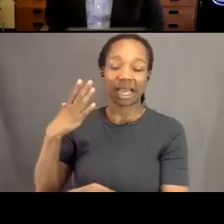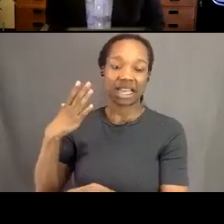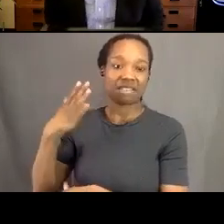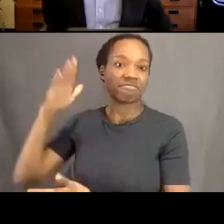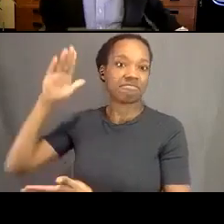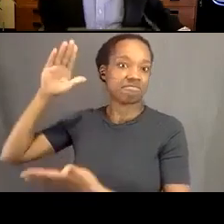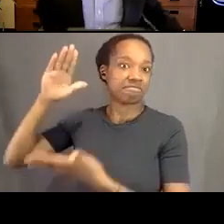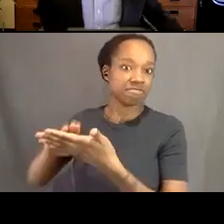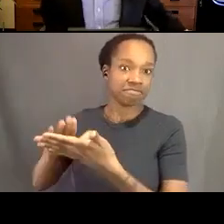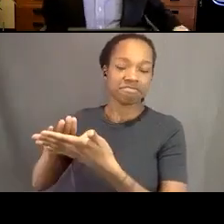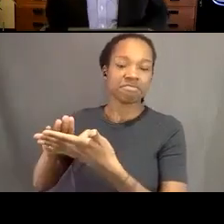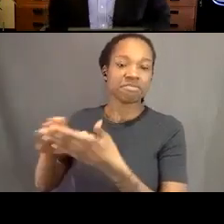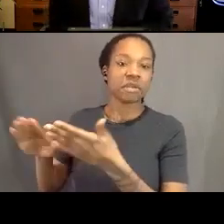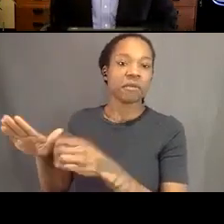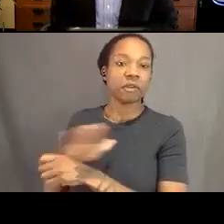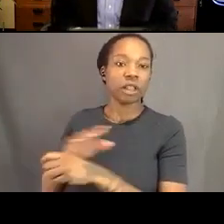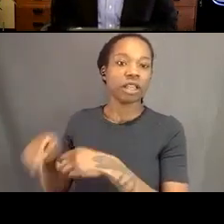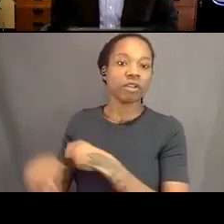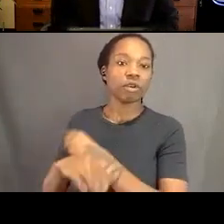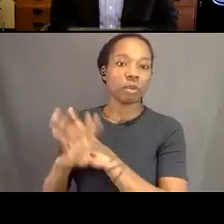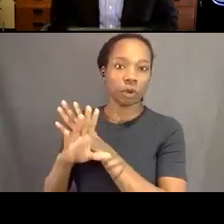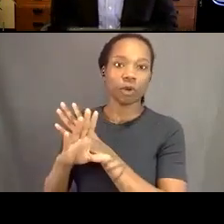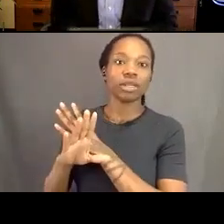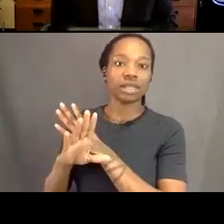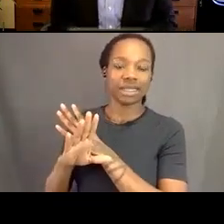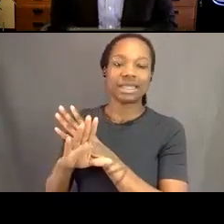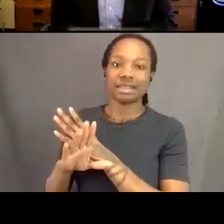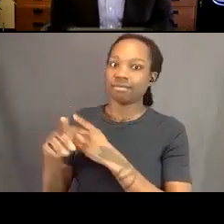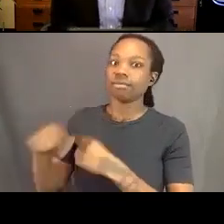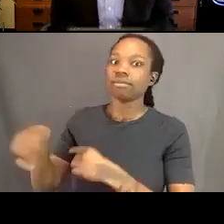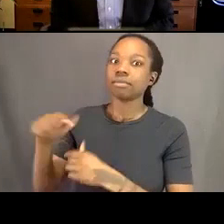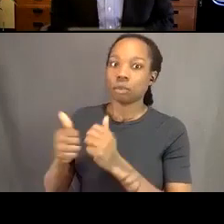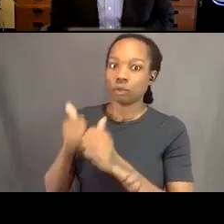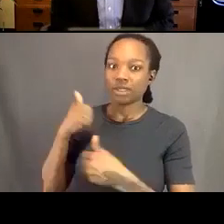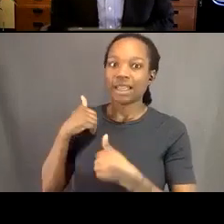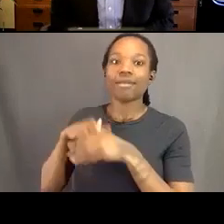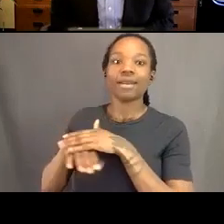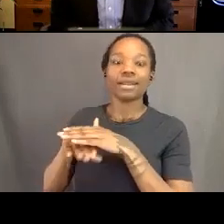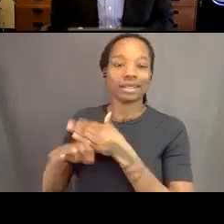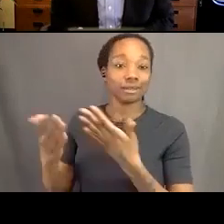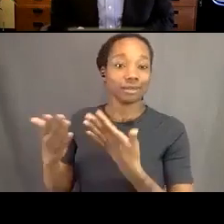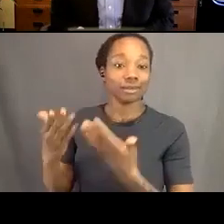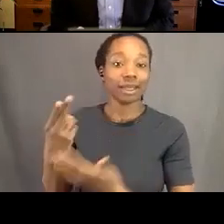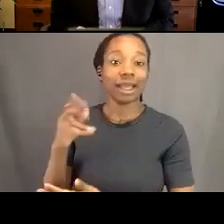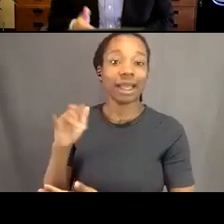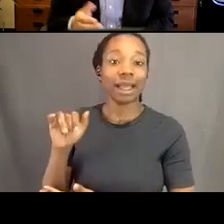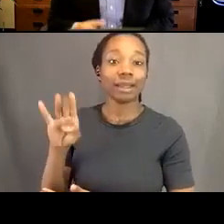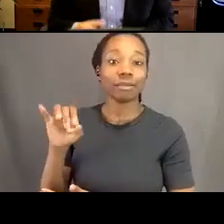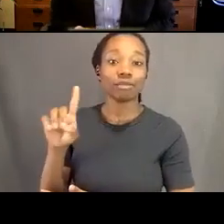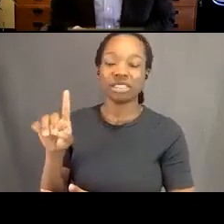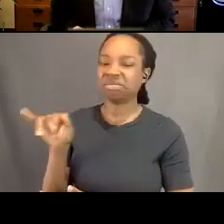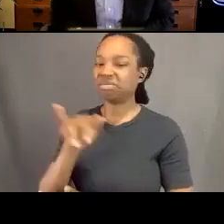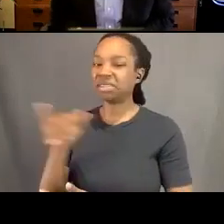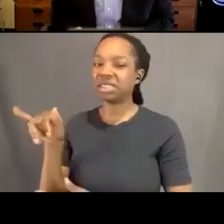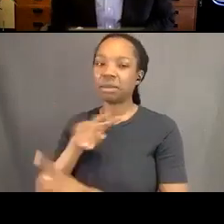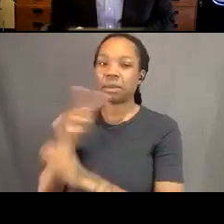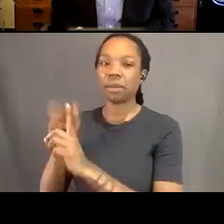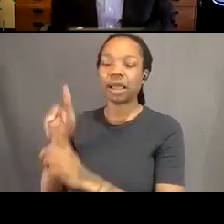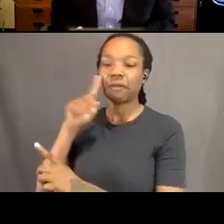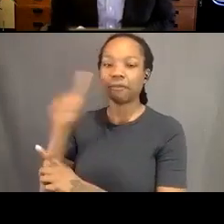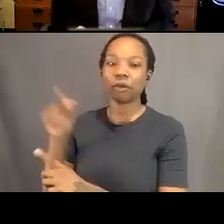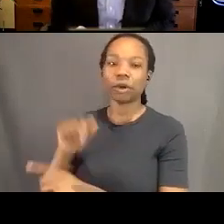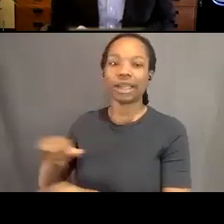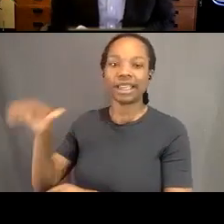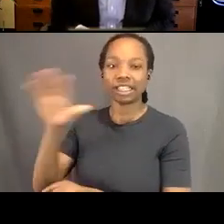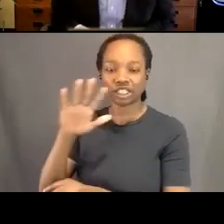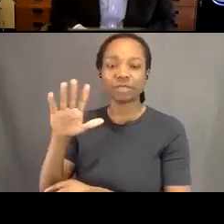people have access to the hybrid mode. And that is also true for the Asian student body. And then the Hispanic students parallel